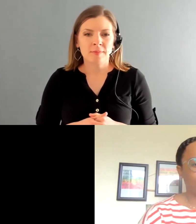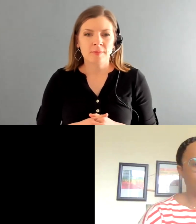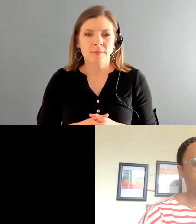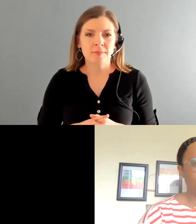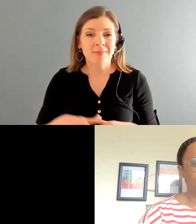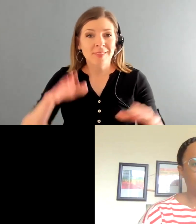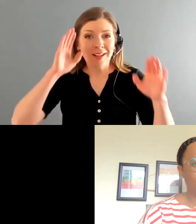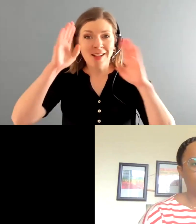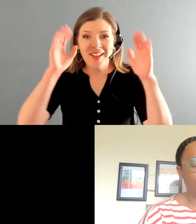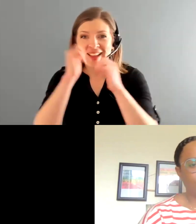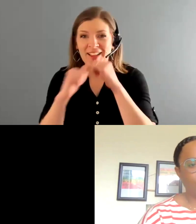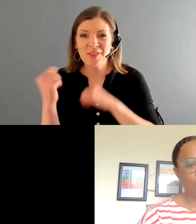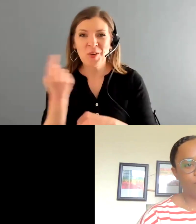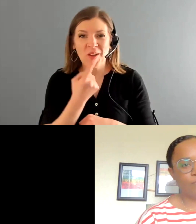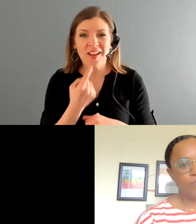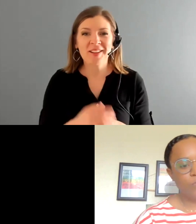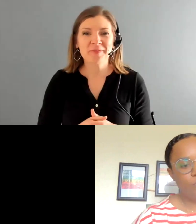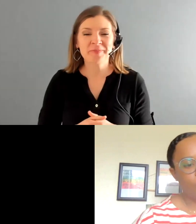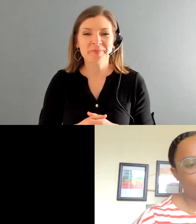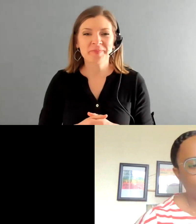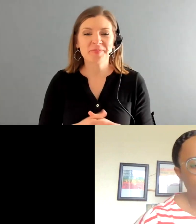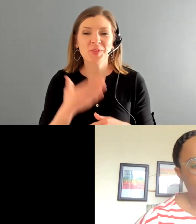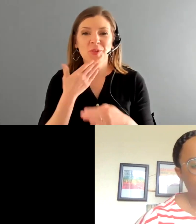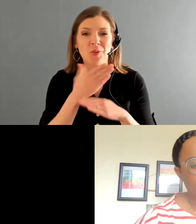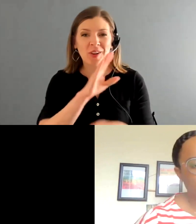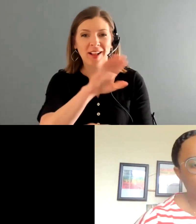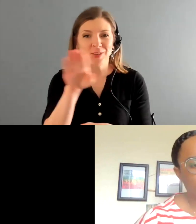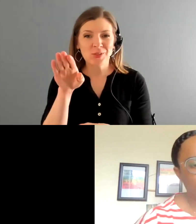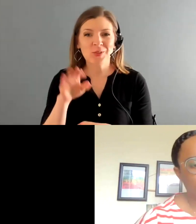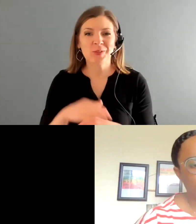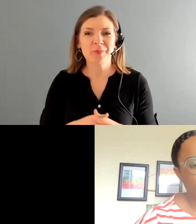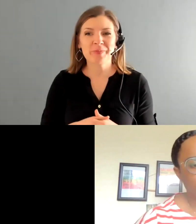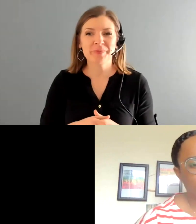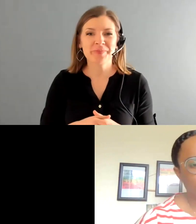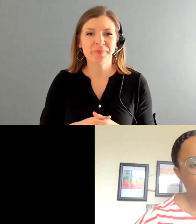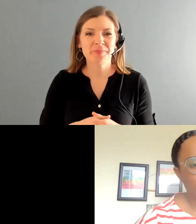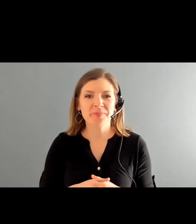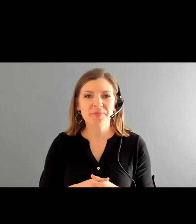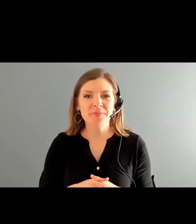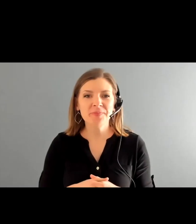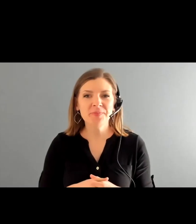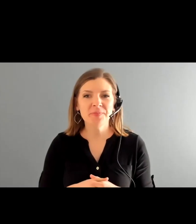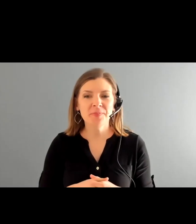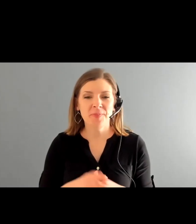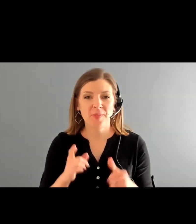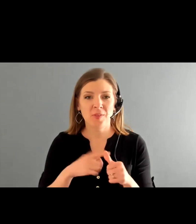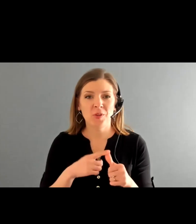Hi, everyone. Good afternoon. First of all, I'd like